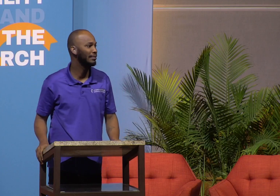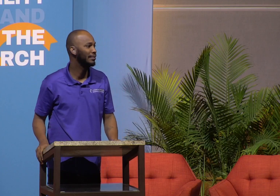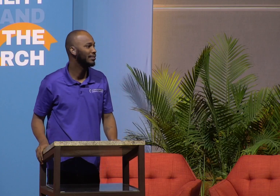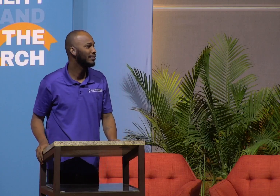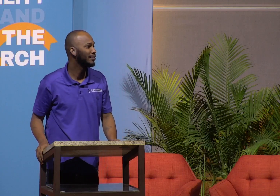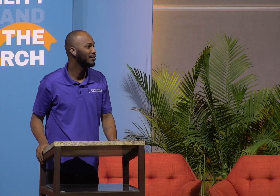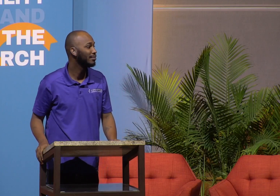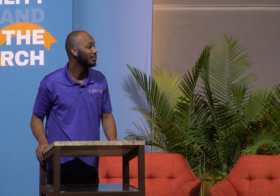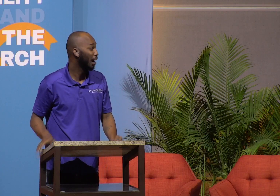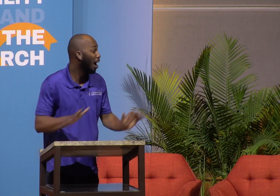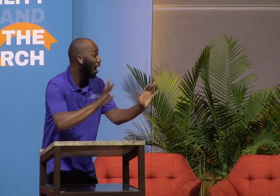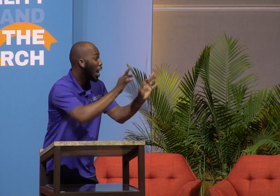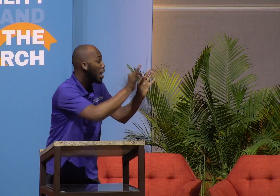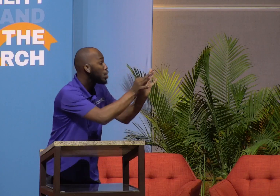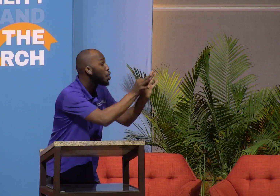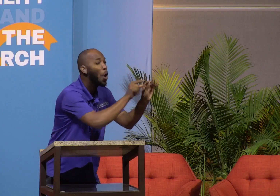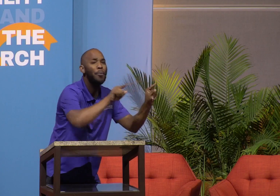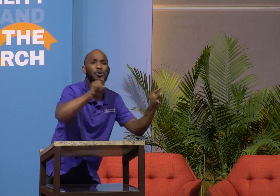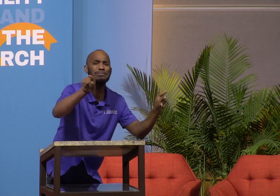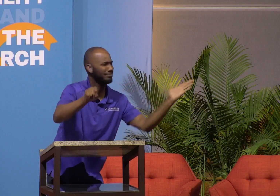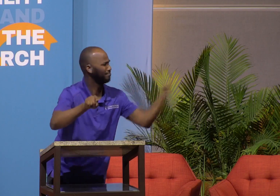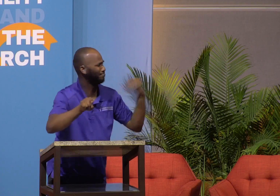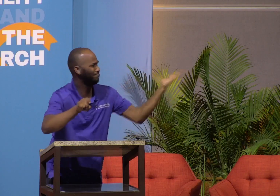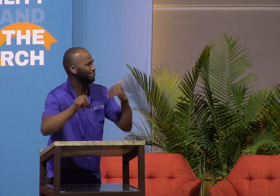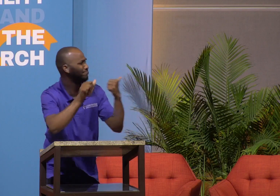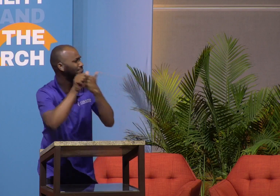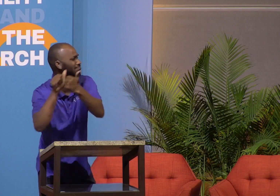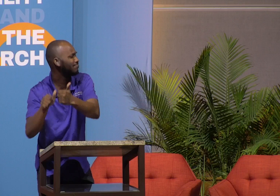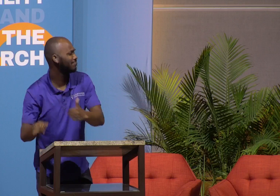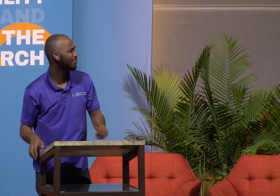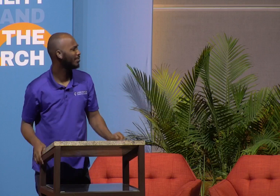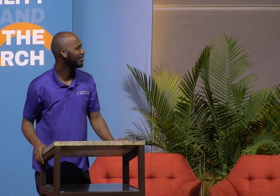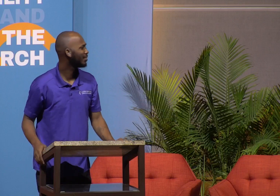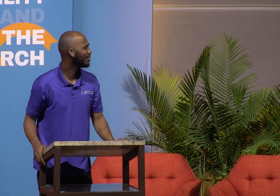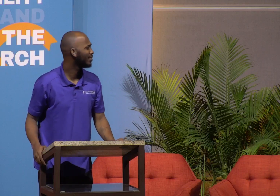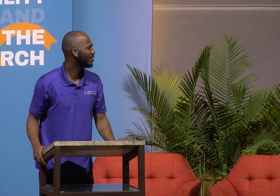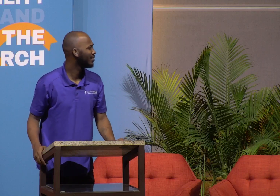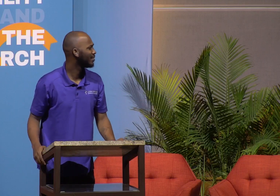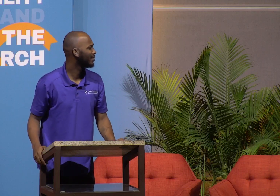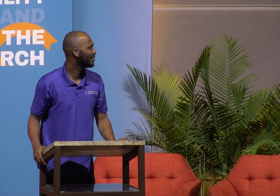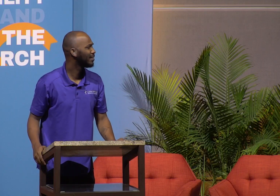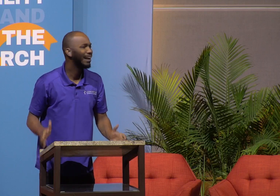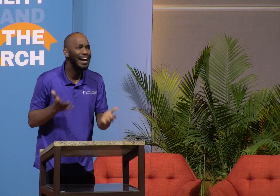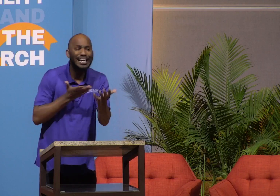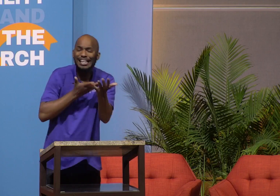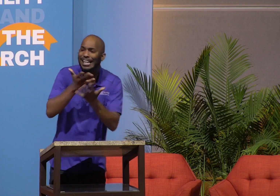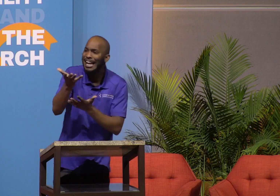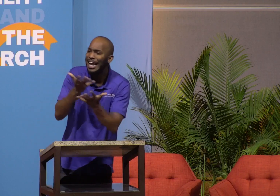some of the simple signs. And just, the interpreter's over here, come follow me.